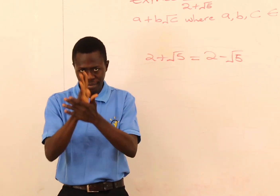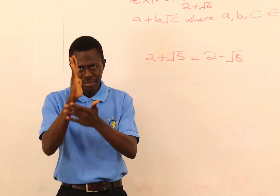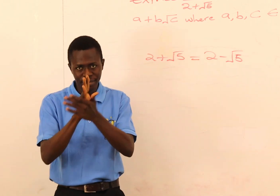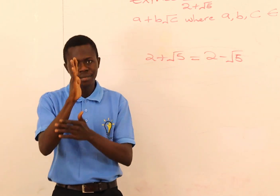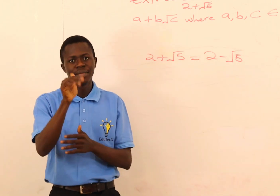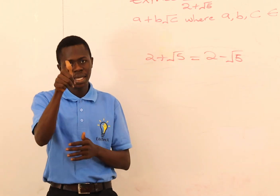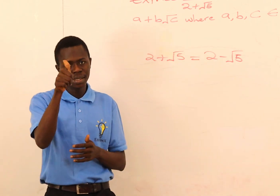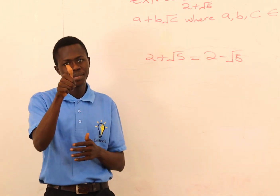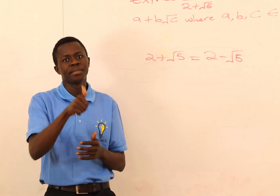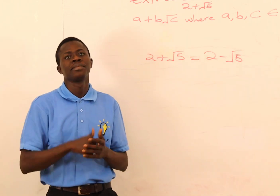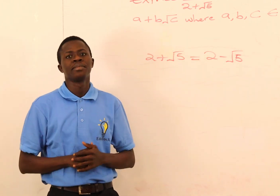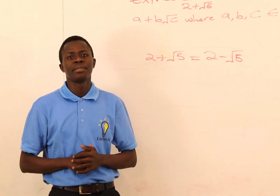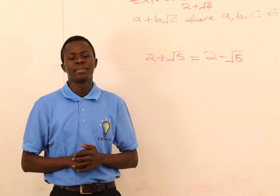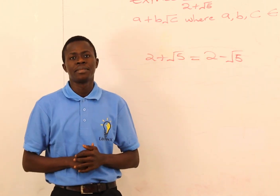so that is it.